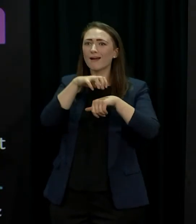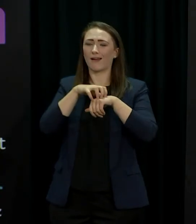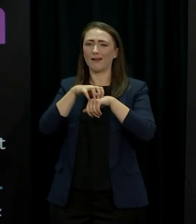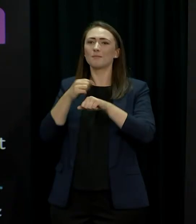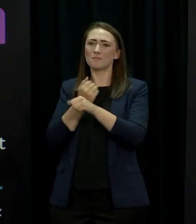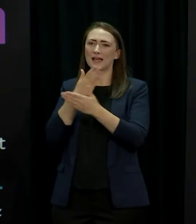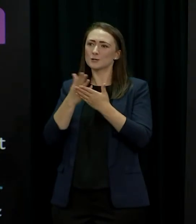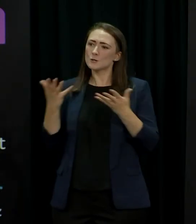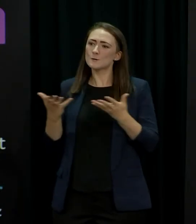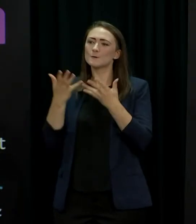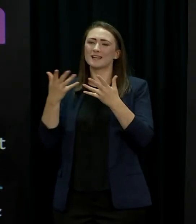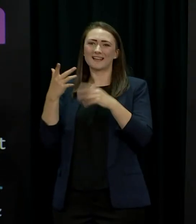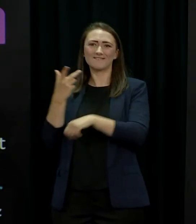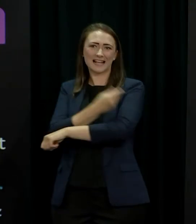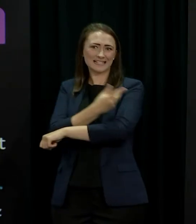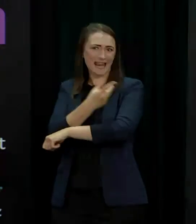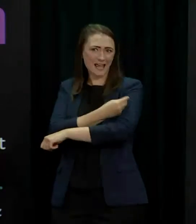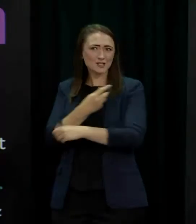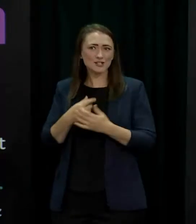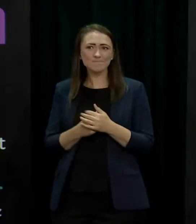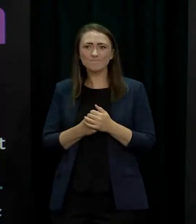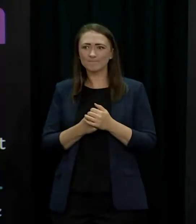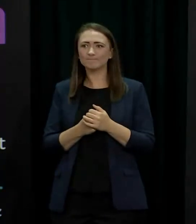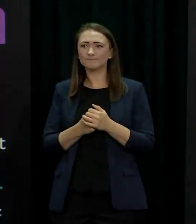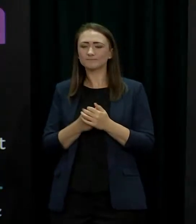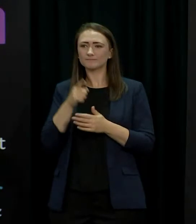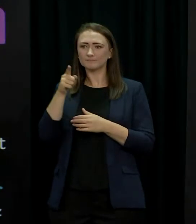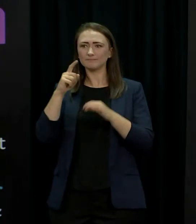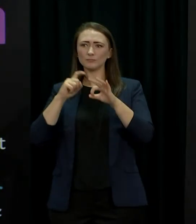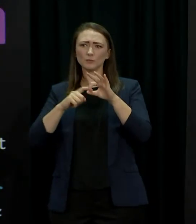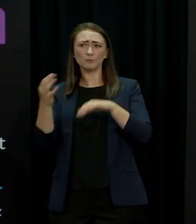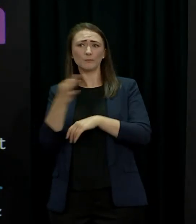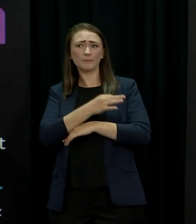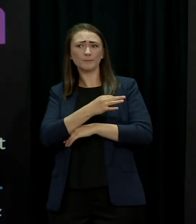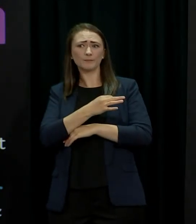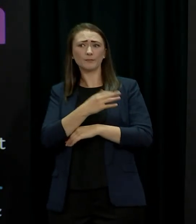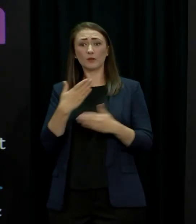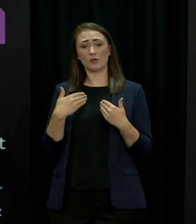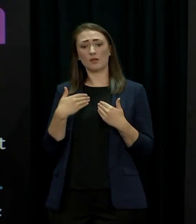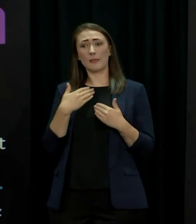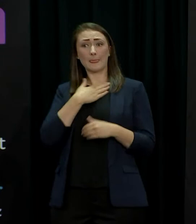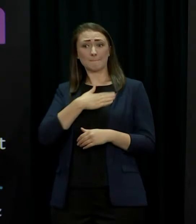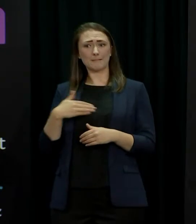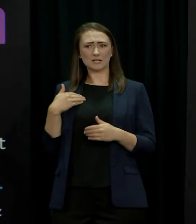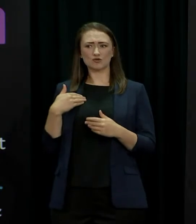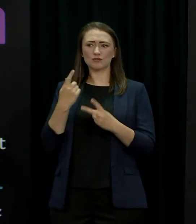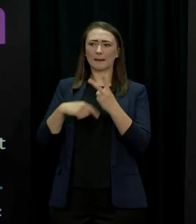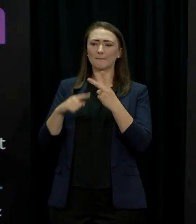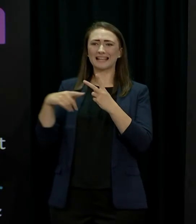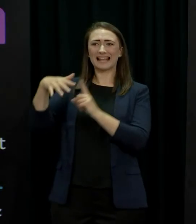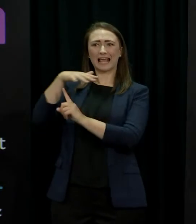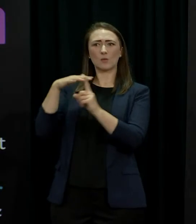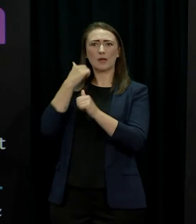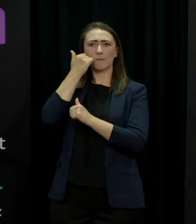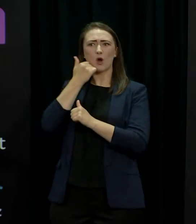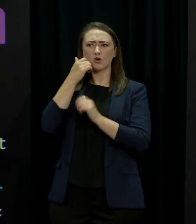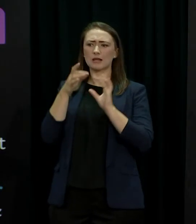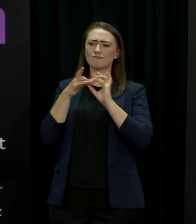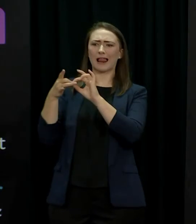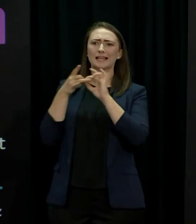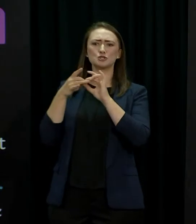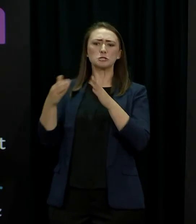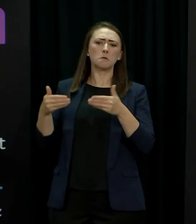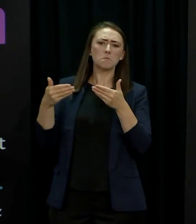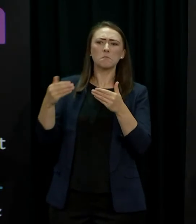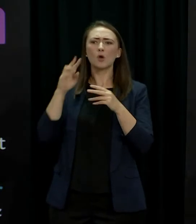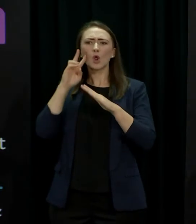how do you think the relationship with the ministry and iwi Māori will go moving forward? Oh, I'm really confident in that. I've